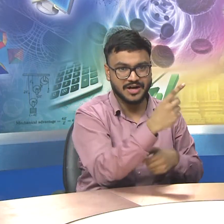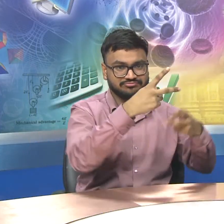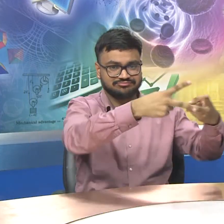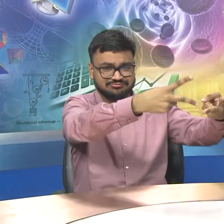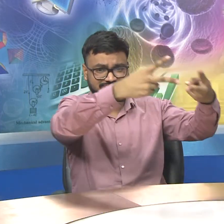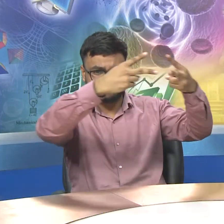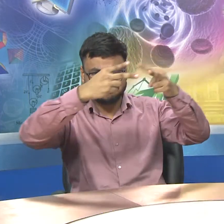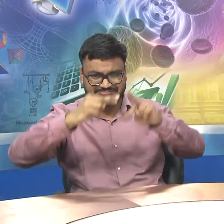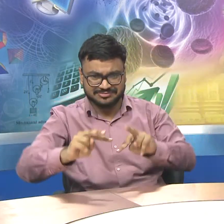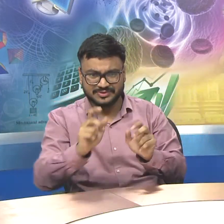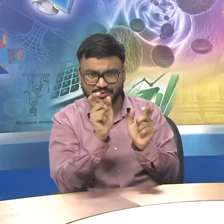in English.